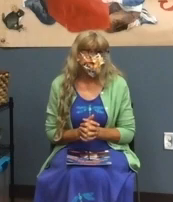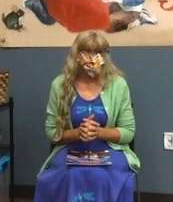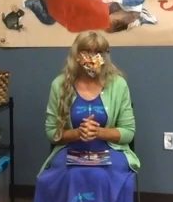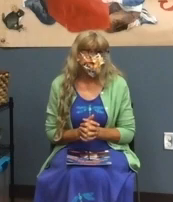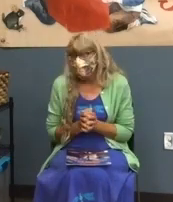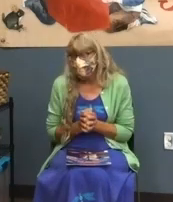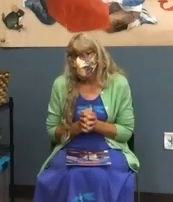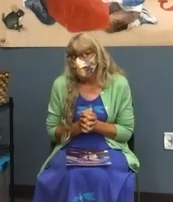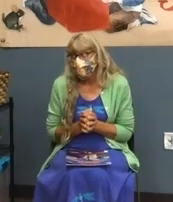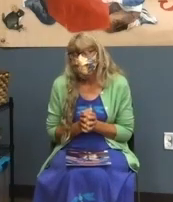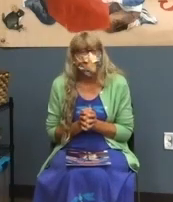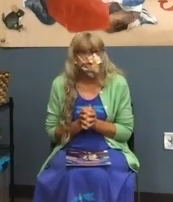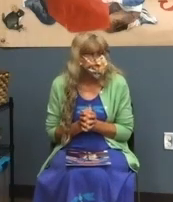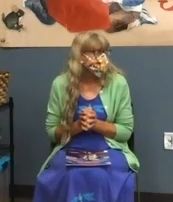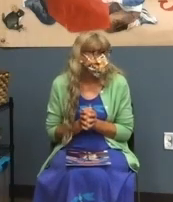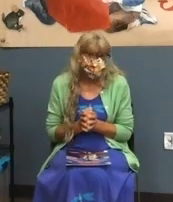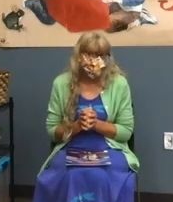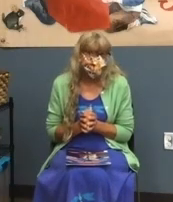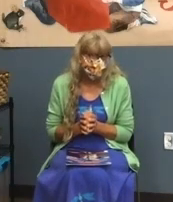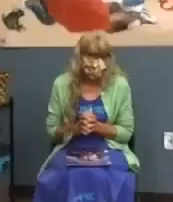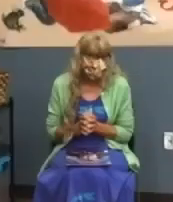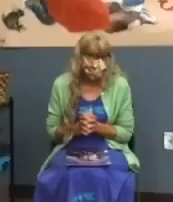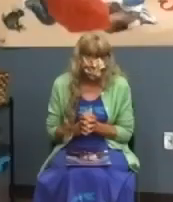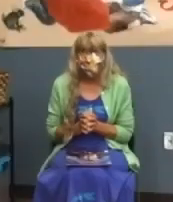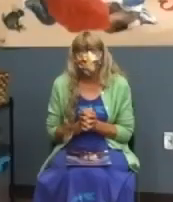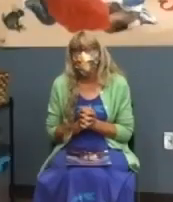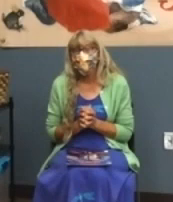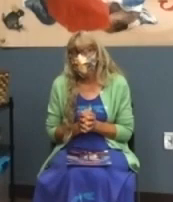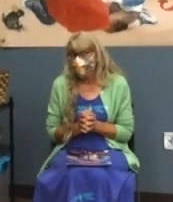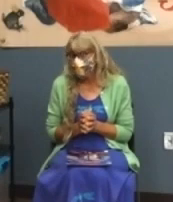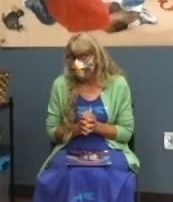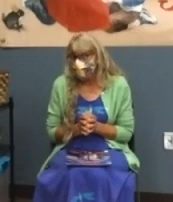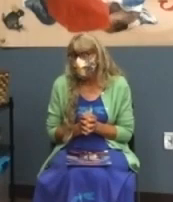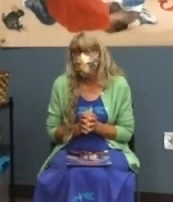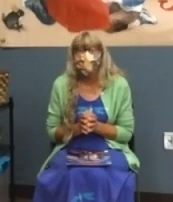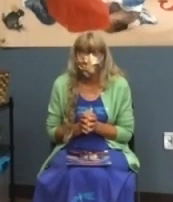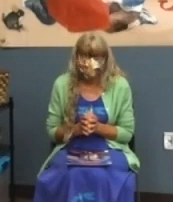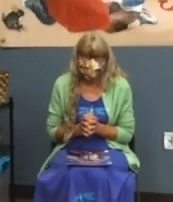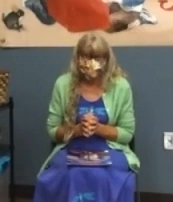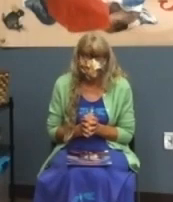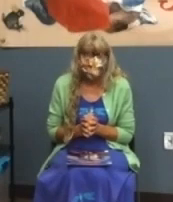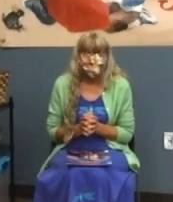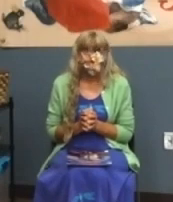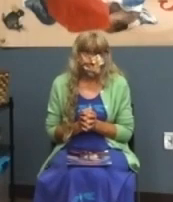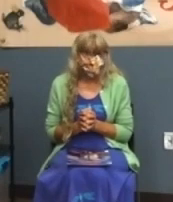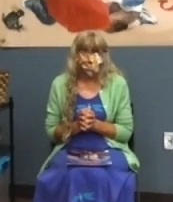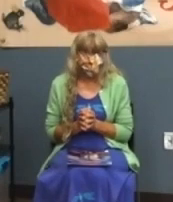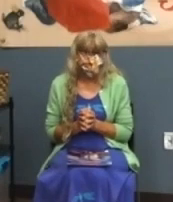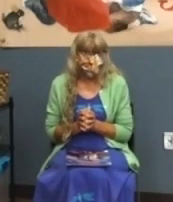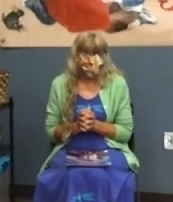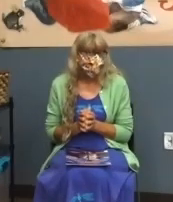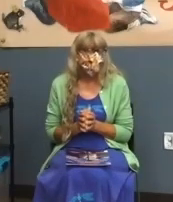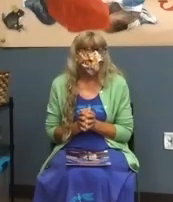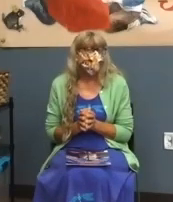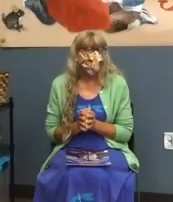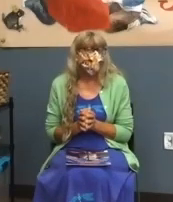up with it in a pandemic, right? Everyone is here together trying to protect others from being infected. And that's what we're all